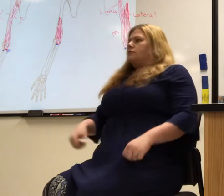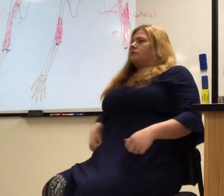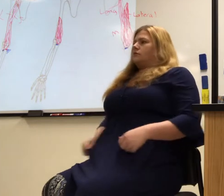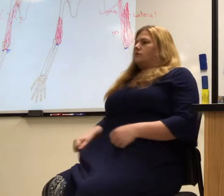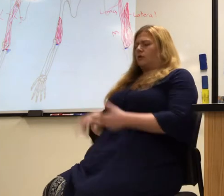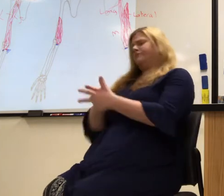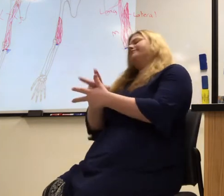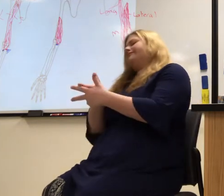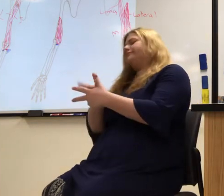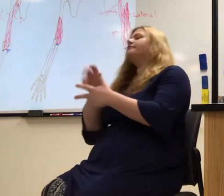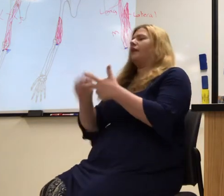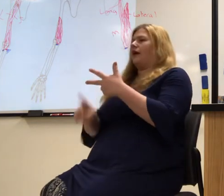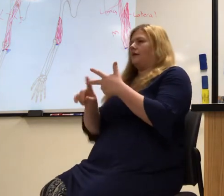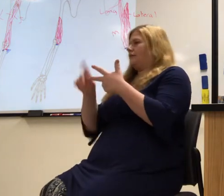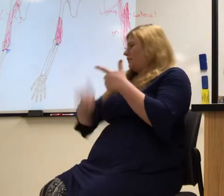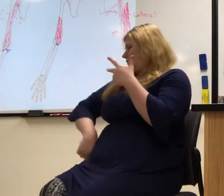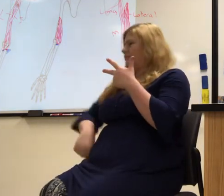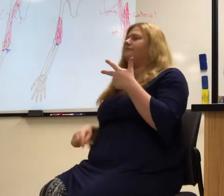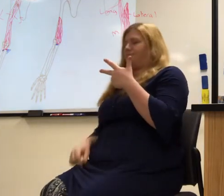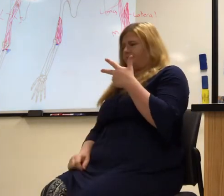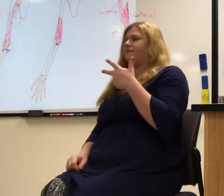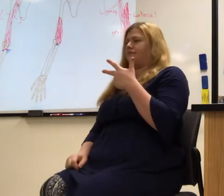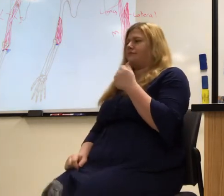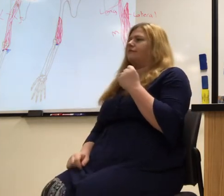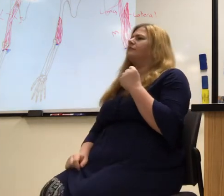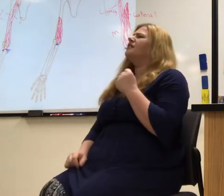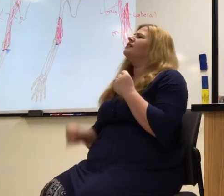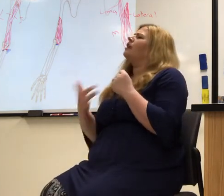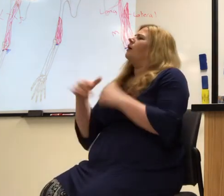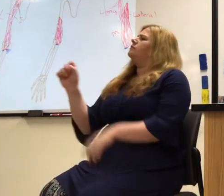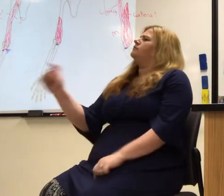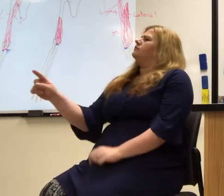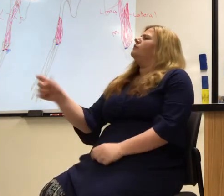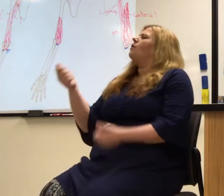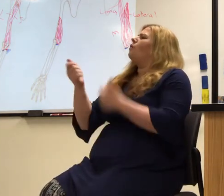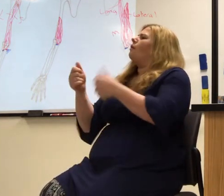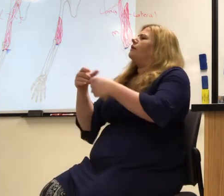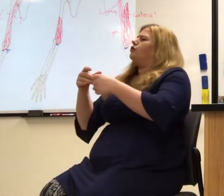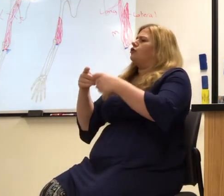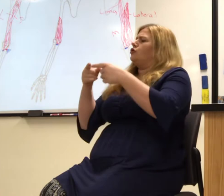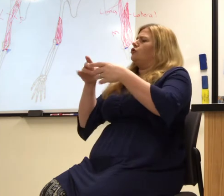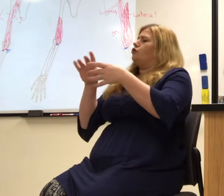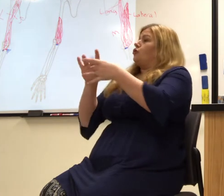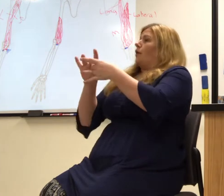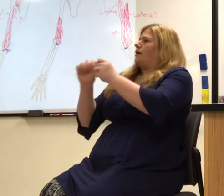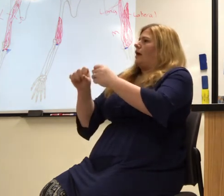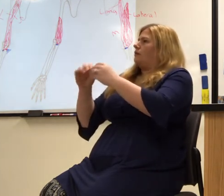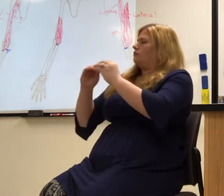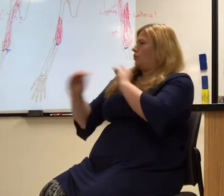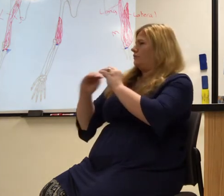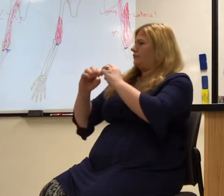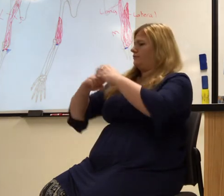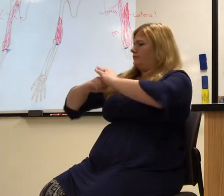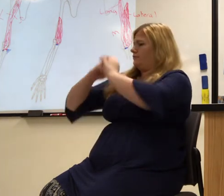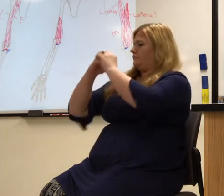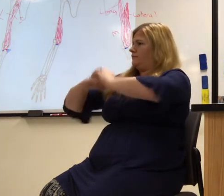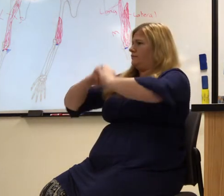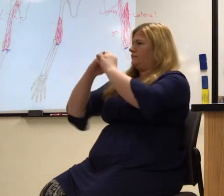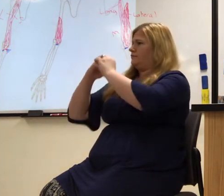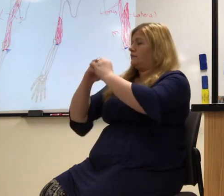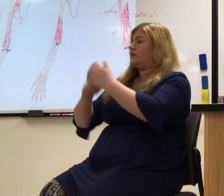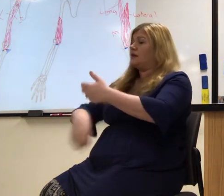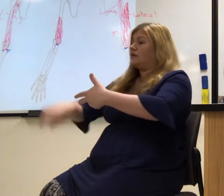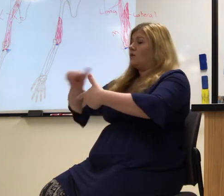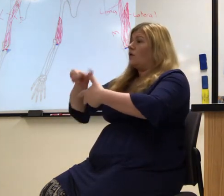Now the question I want to ask you next is, what joints can this move? And let's take it head by head. Can the long head move the